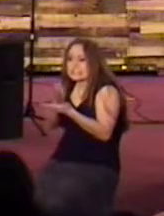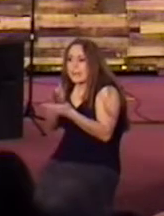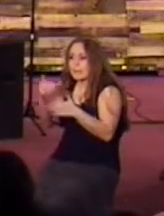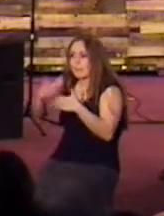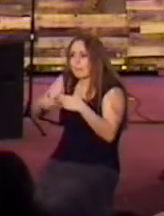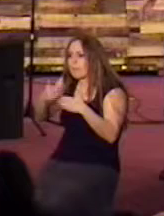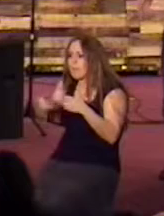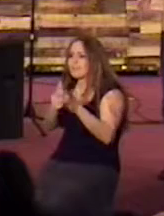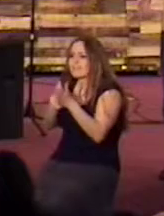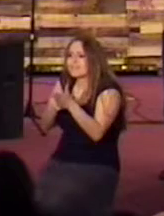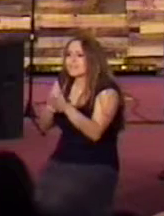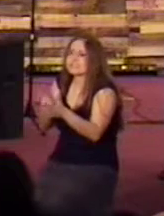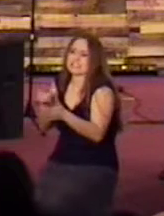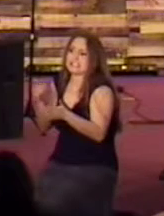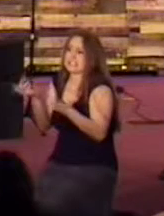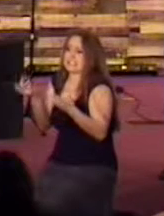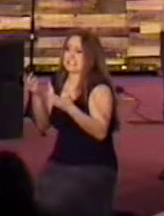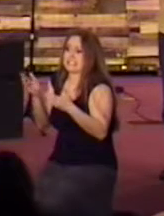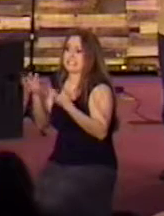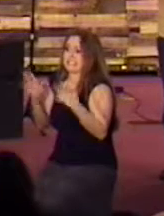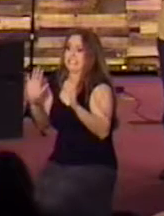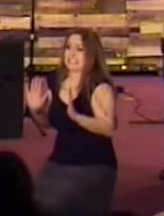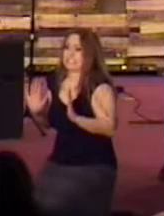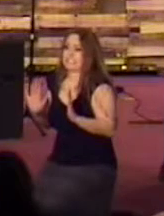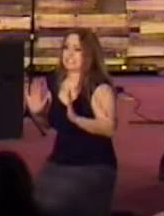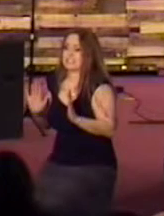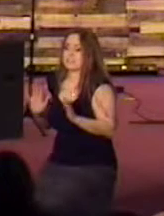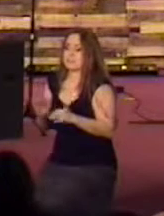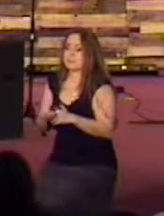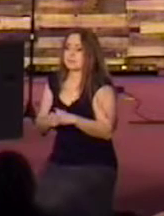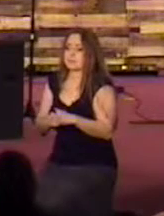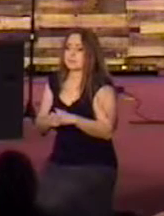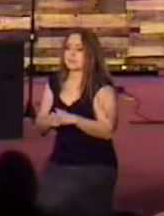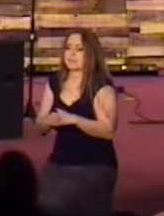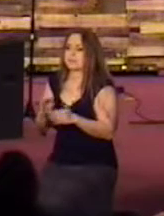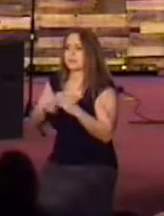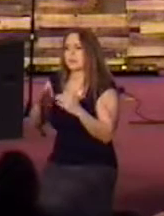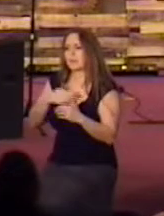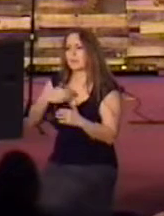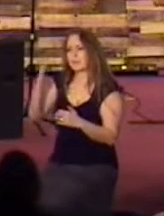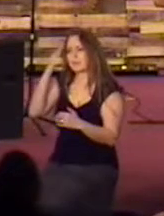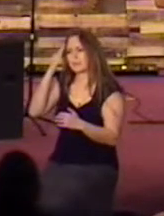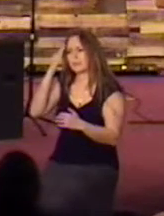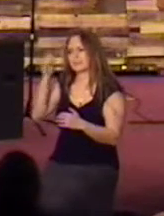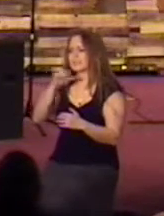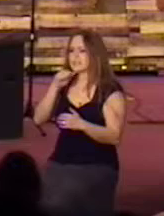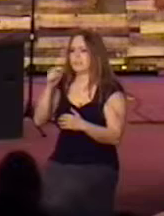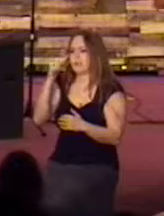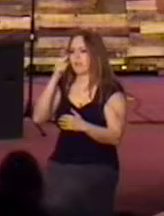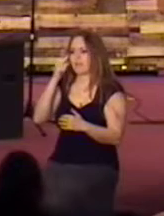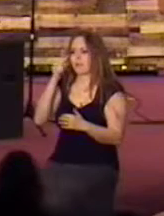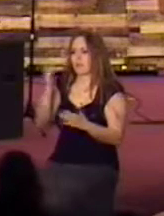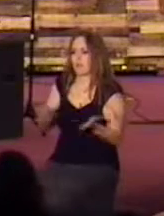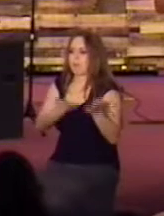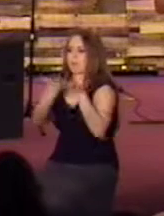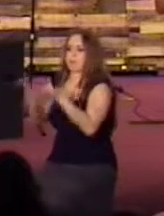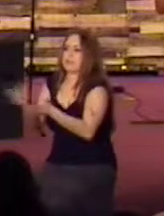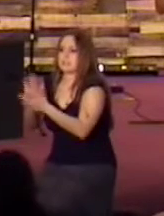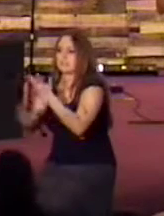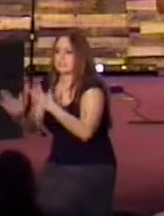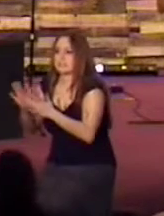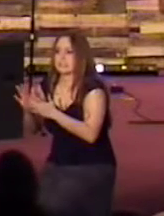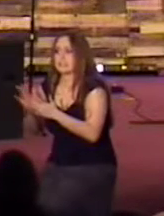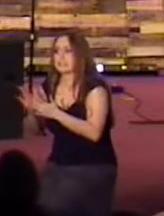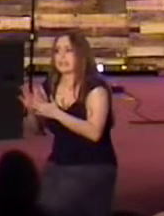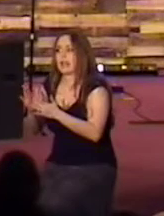fish. That's all we have, Jesus." And in my mind, I don't think that they brought this to him as a, "Oh, I have faith that you're going to do